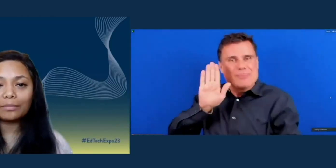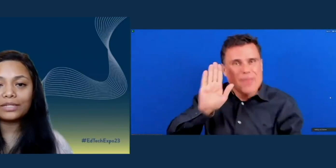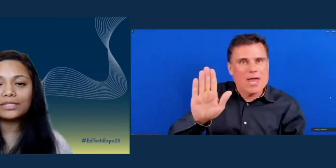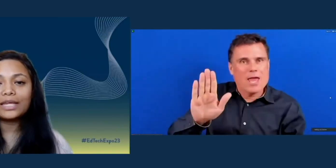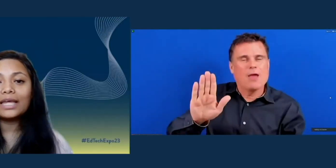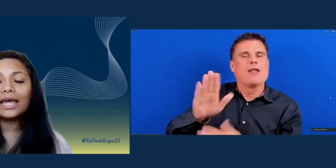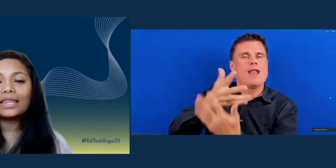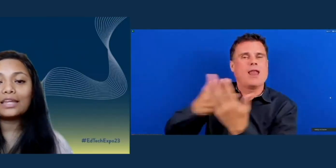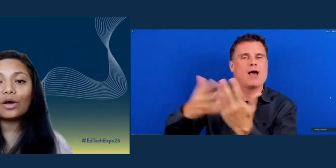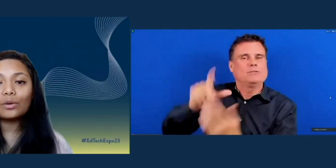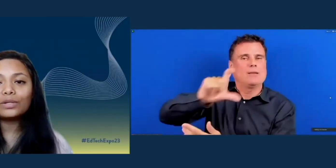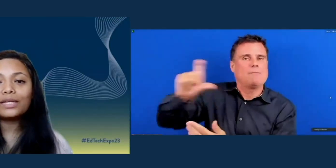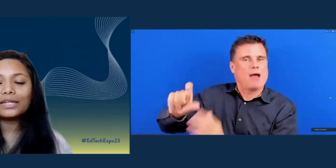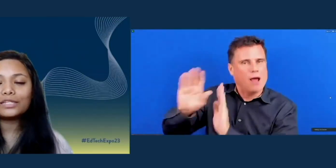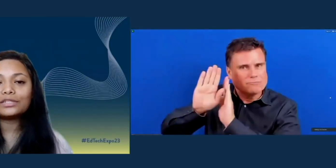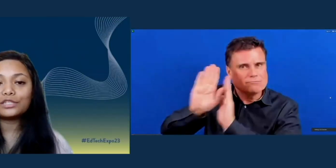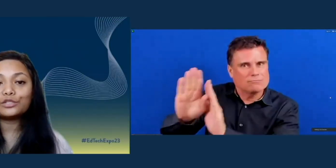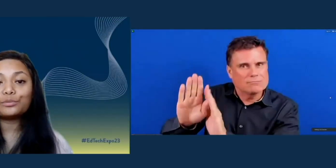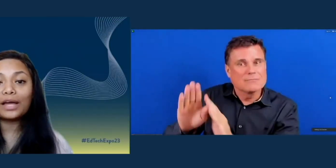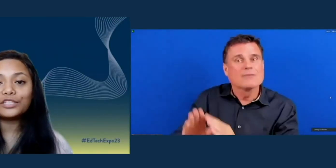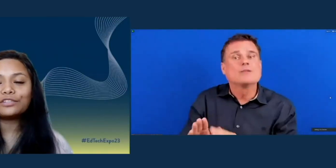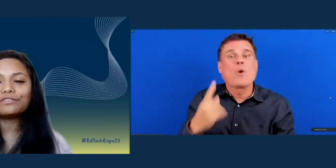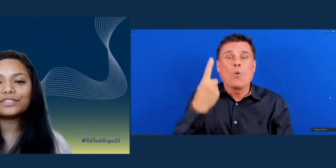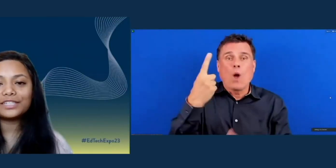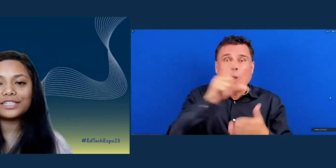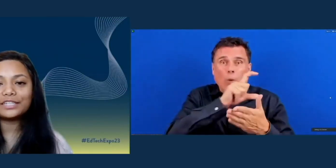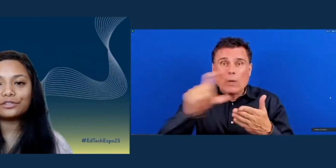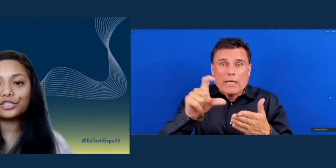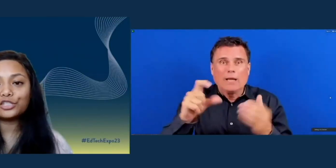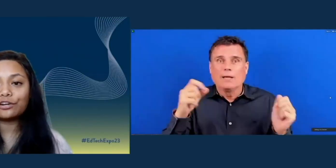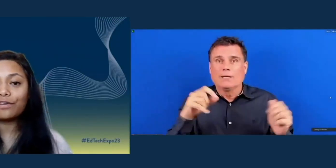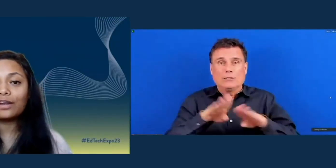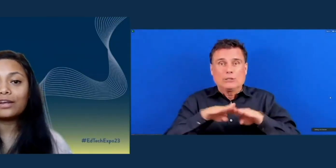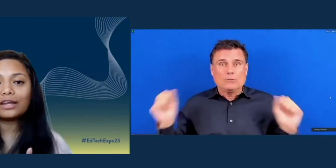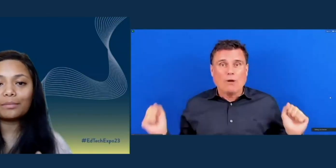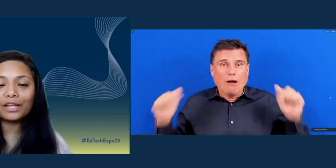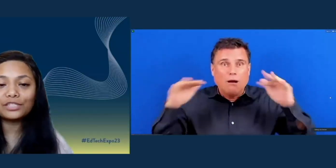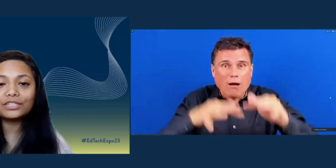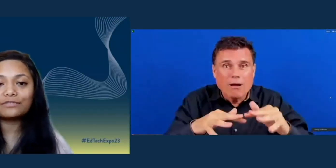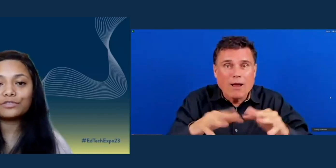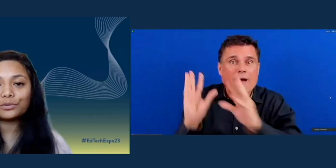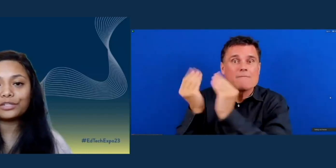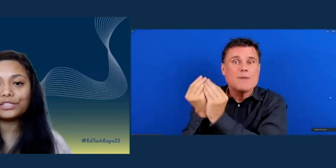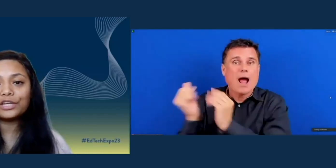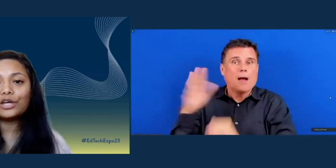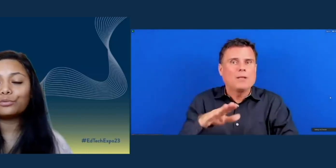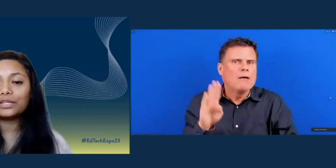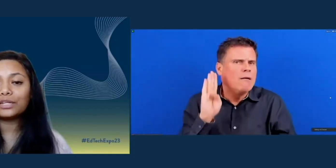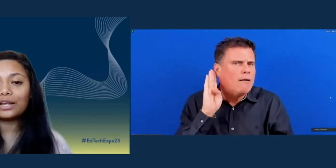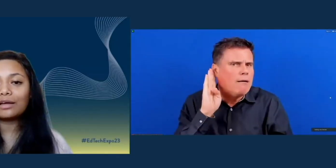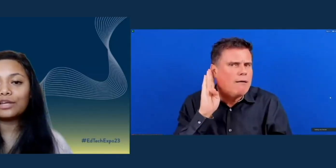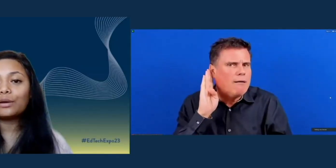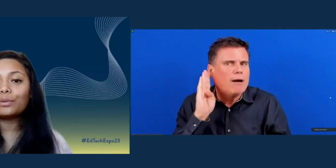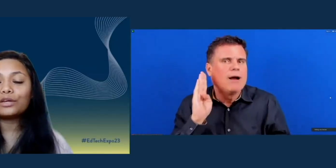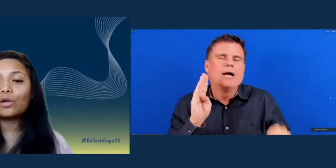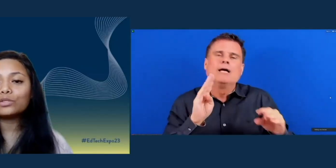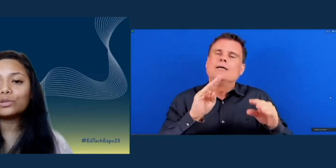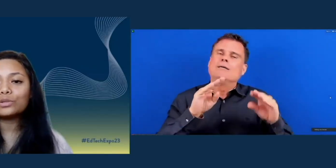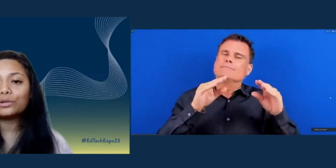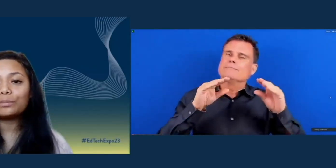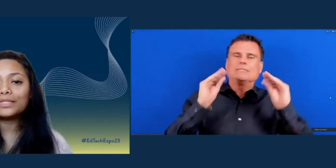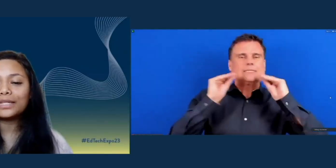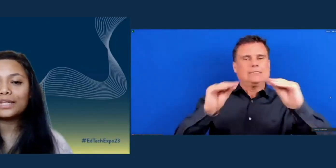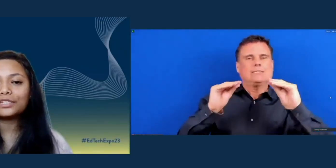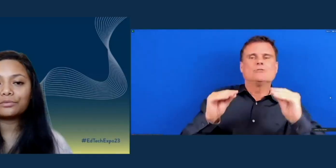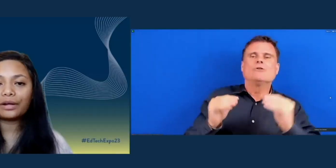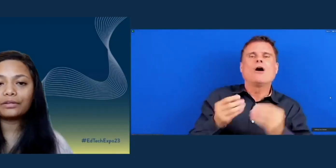their families, and they not only get to listen to passionate facilitators share fun and imaginative stories to read aloud, but they also